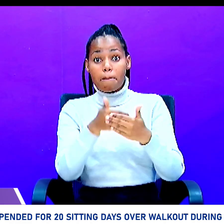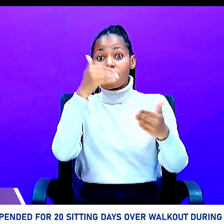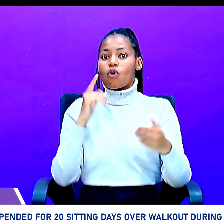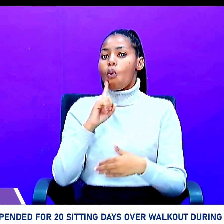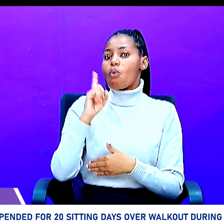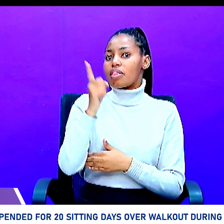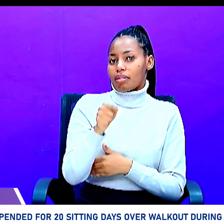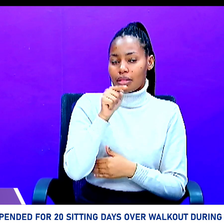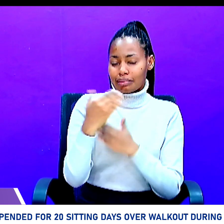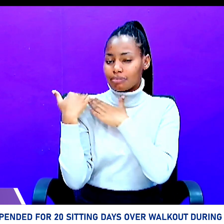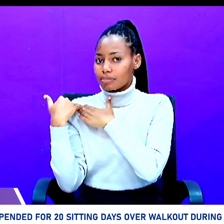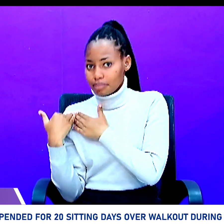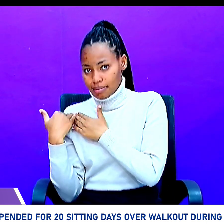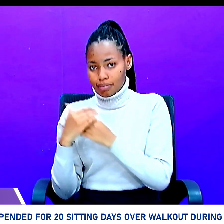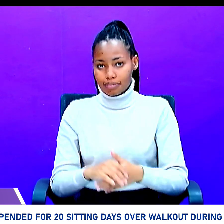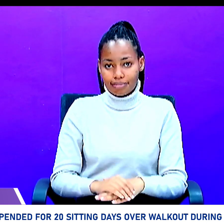before ordering the suspension.